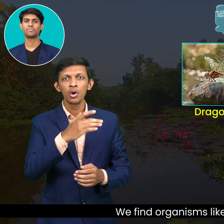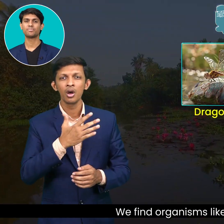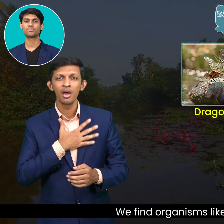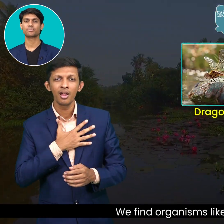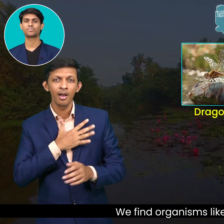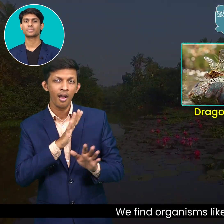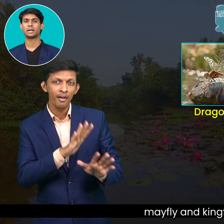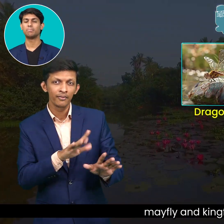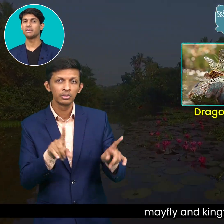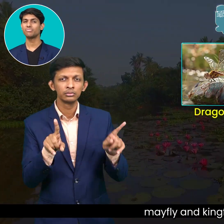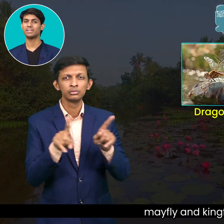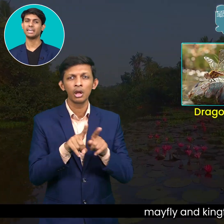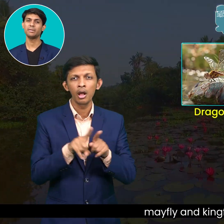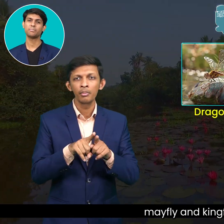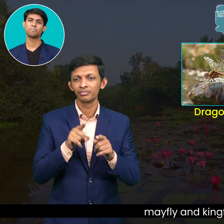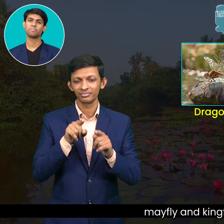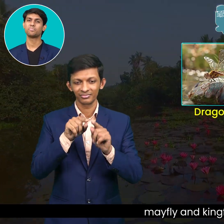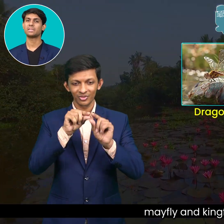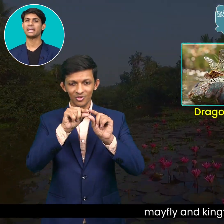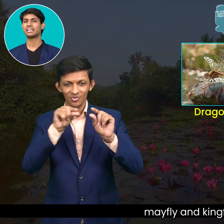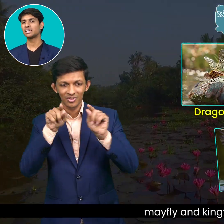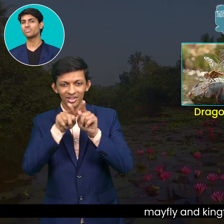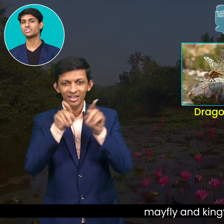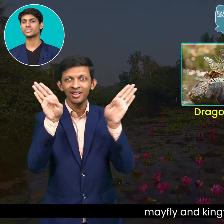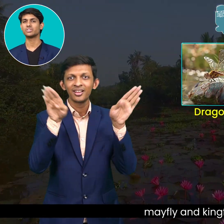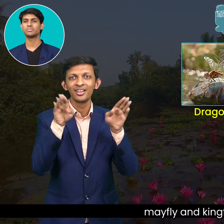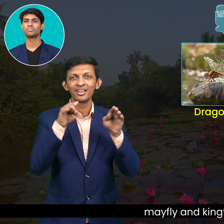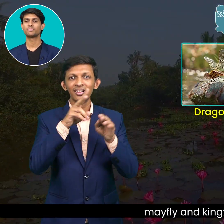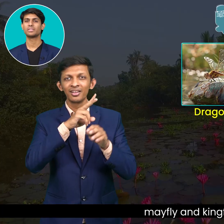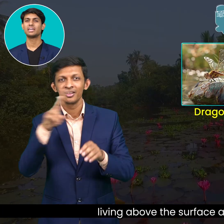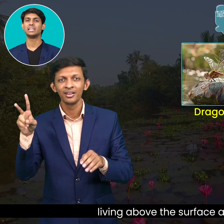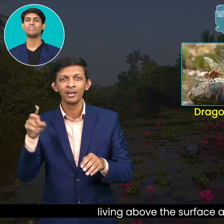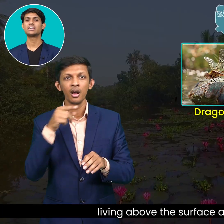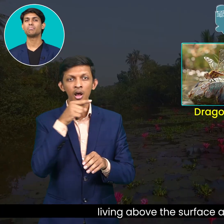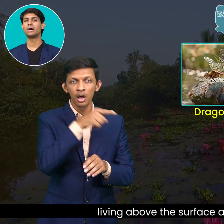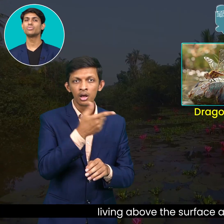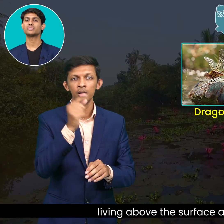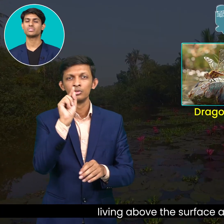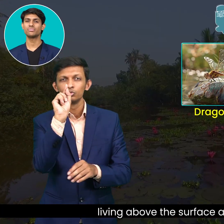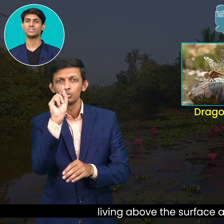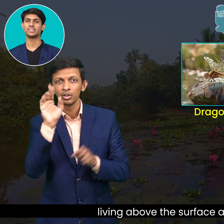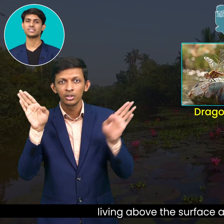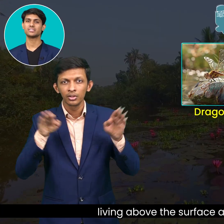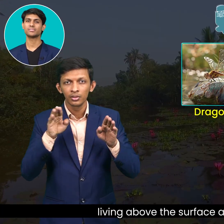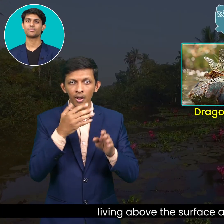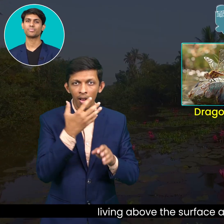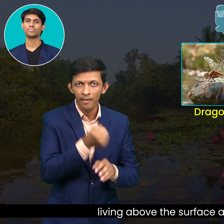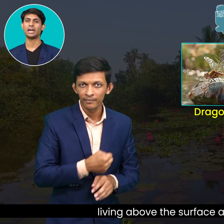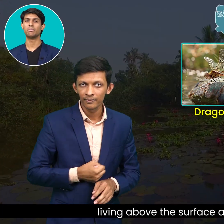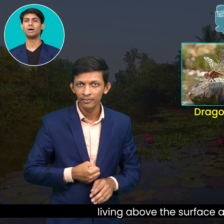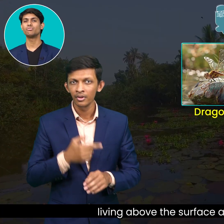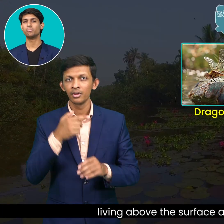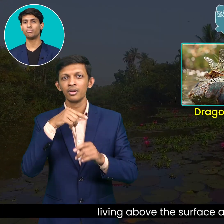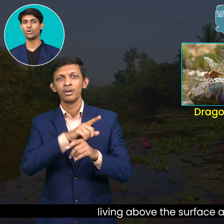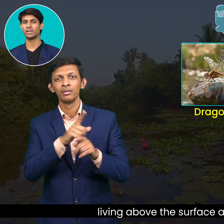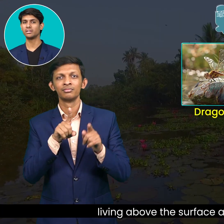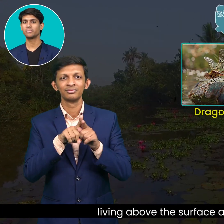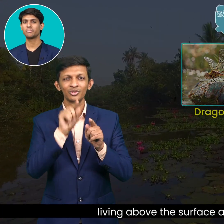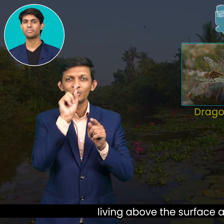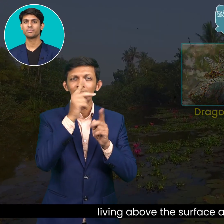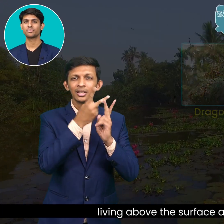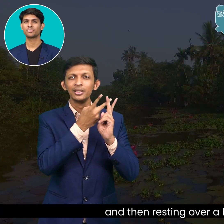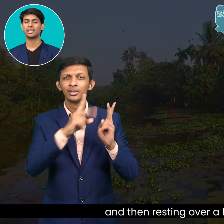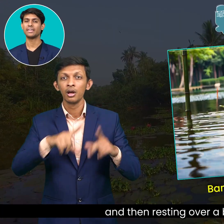dragonfly, mayfly, and kingfisher living above the surface, above the